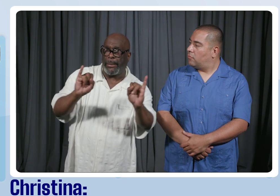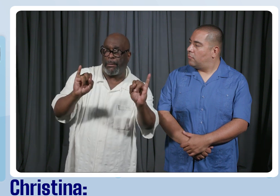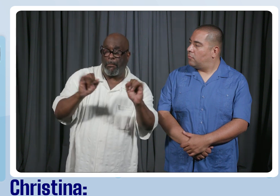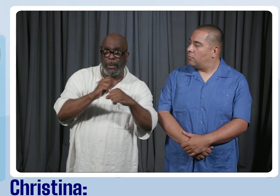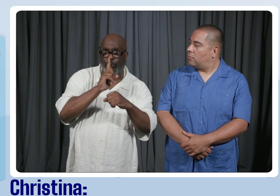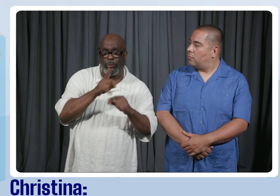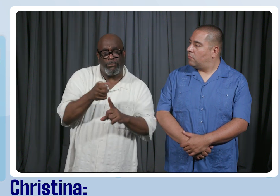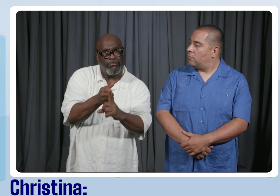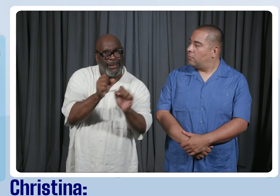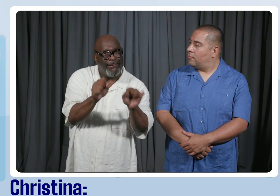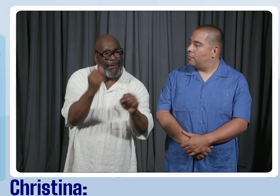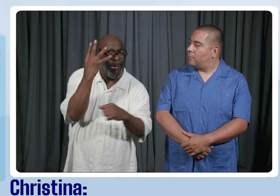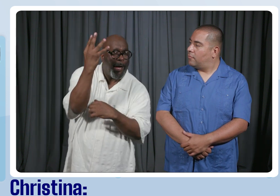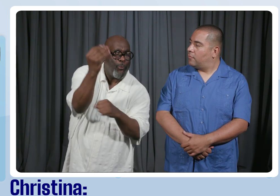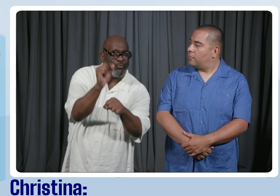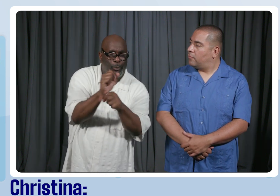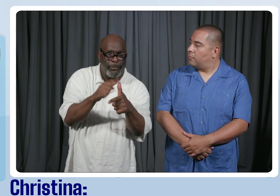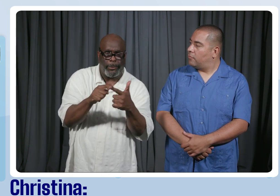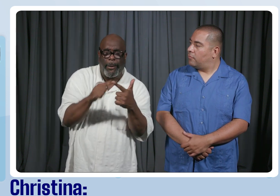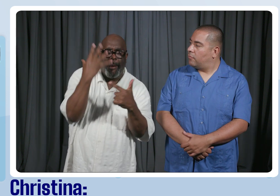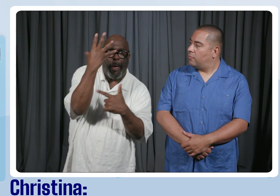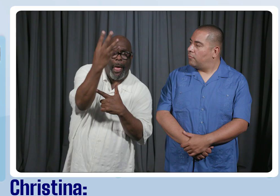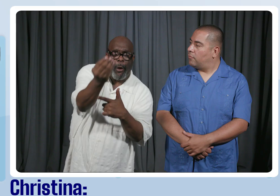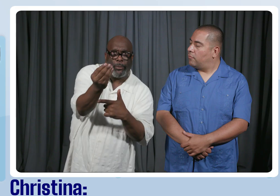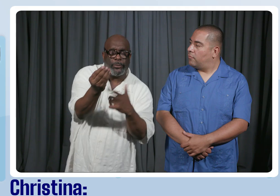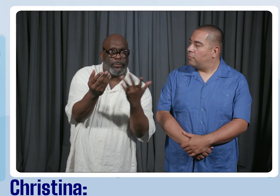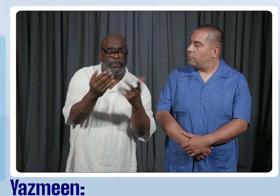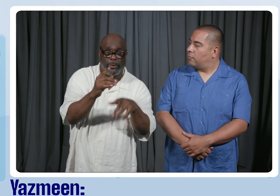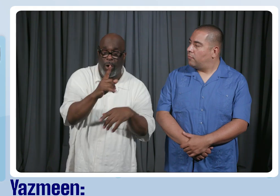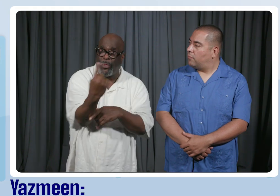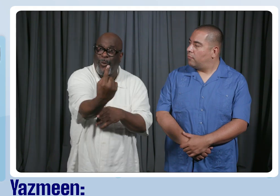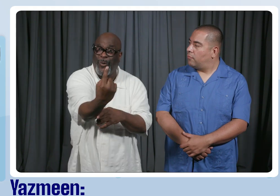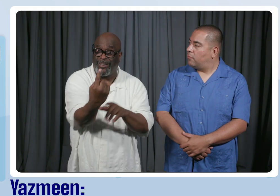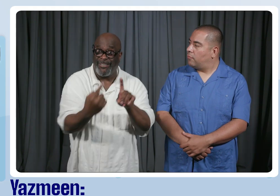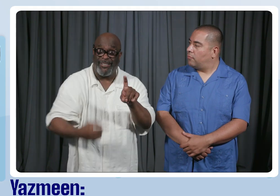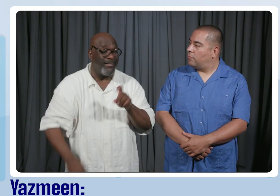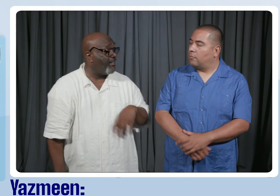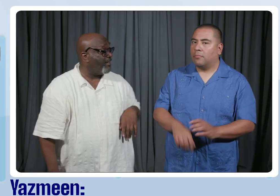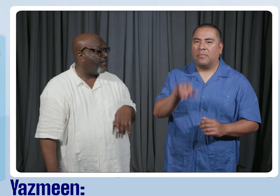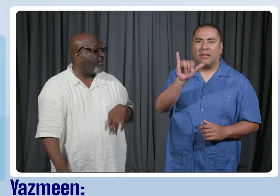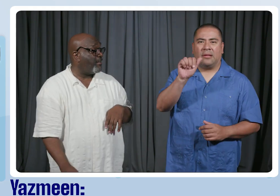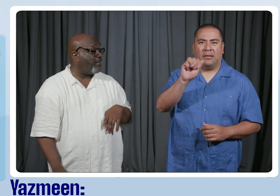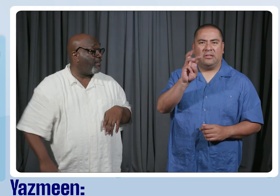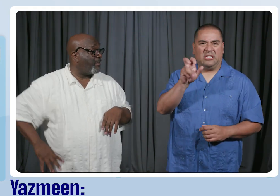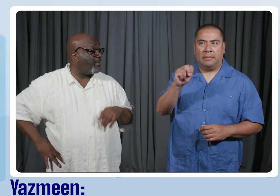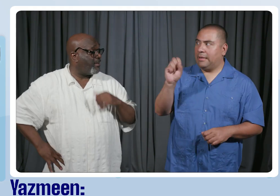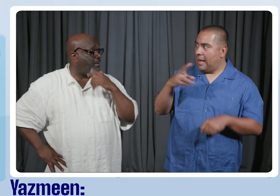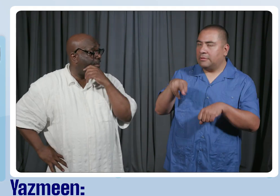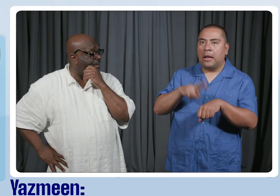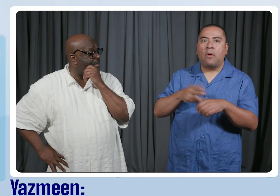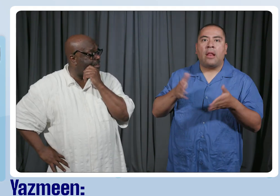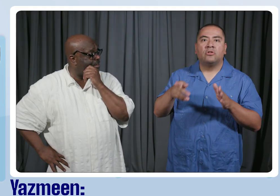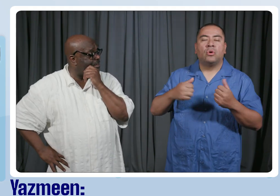can get out to work, get out on their own? Absolutely, yes. Allowing them to live more independently,